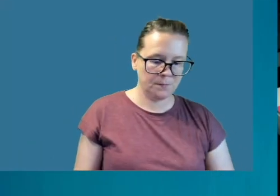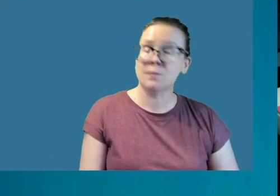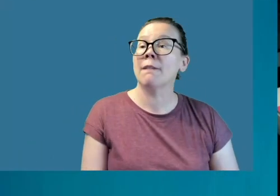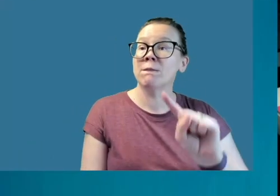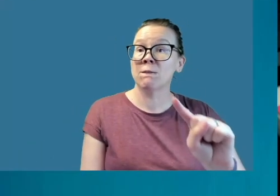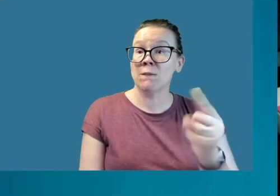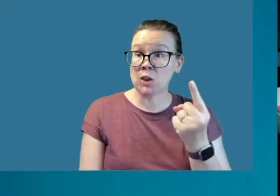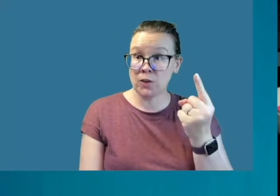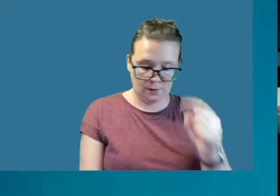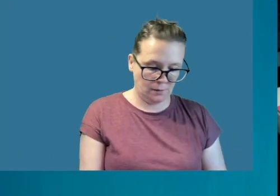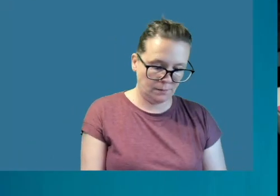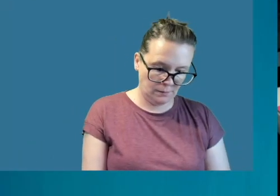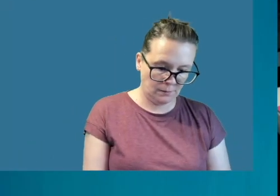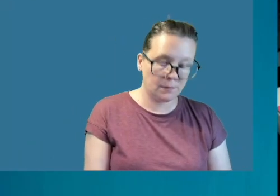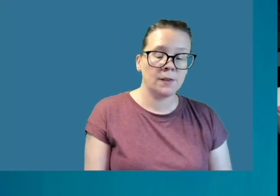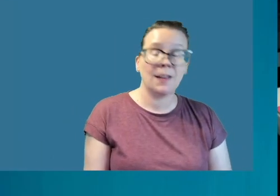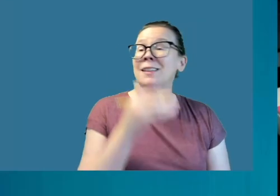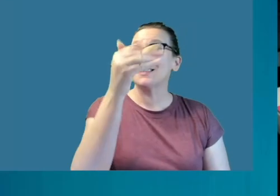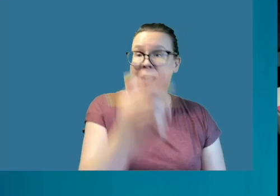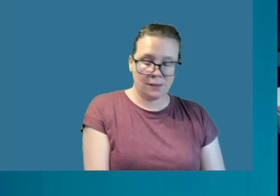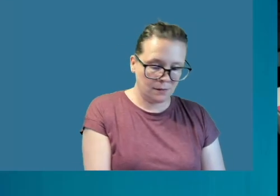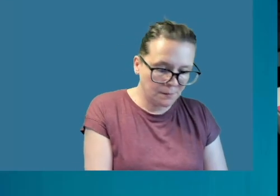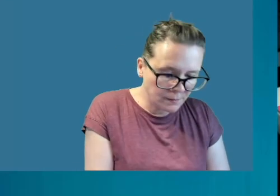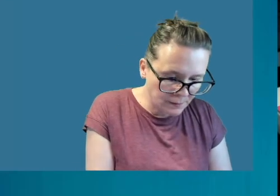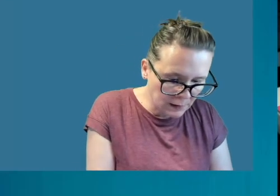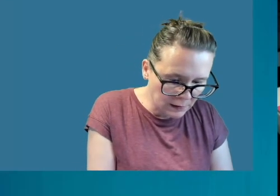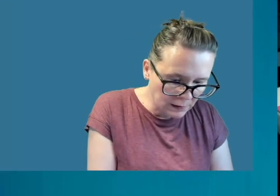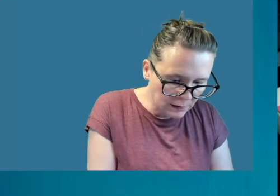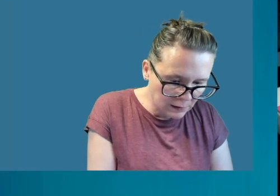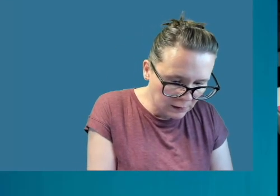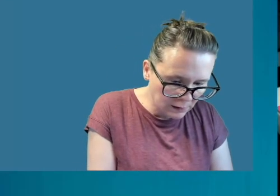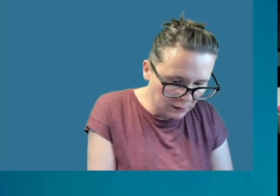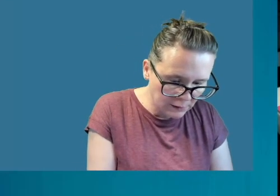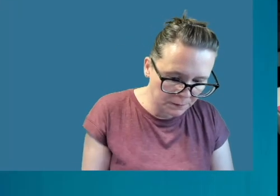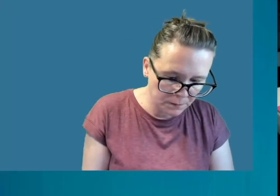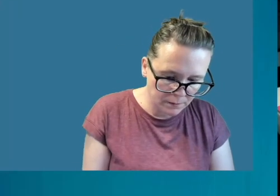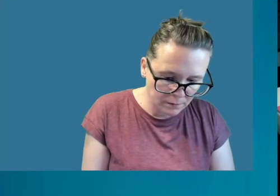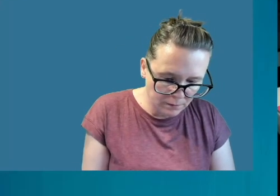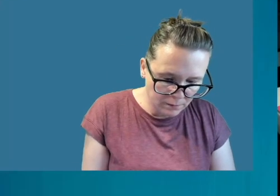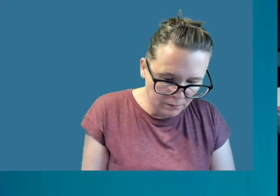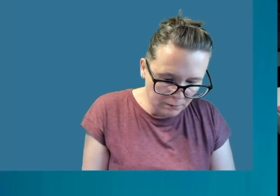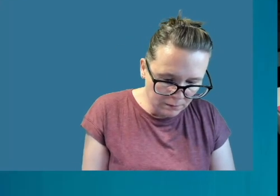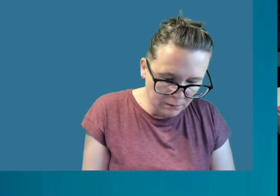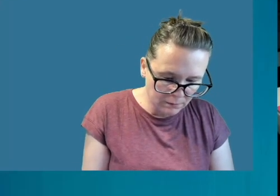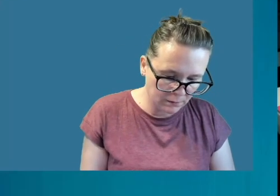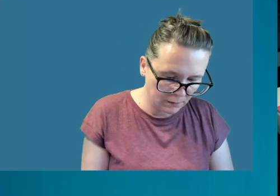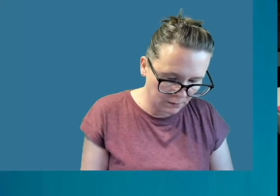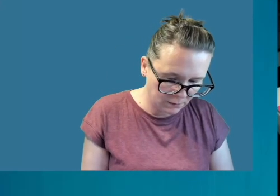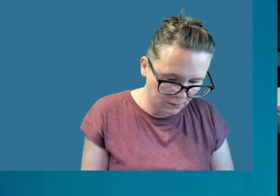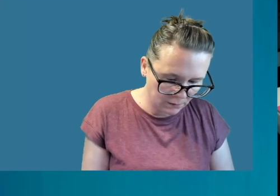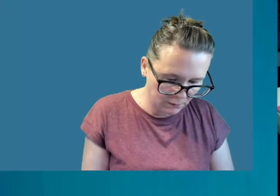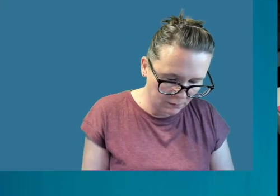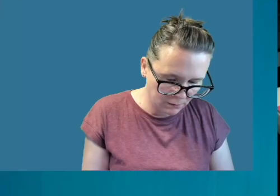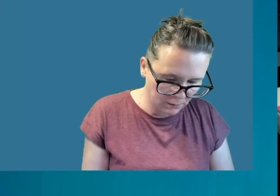So the first, the number is the center square block, and then we number the corner ones 2,